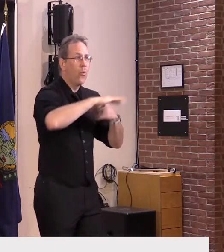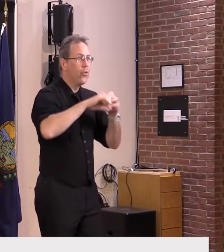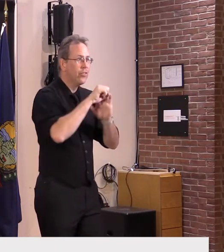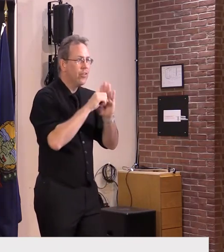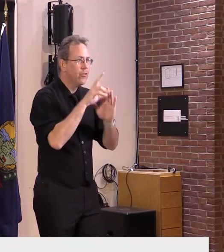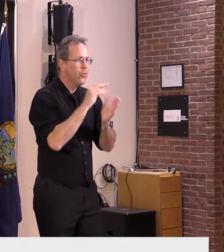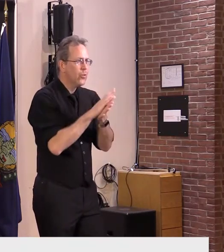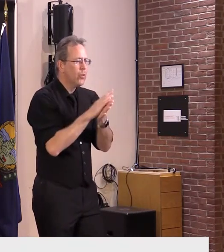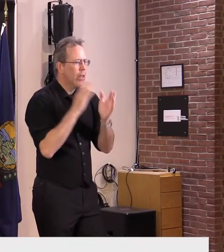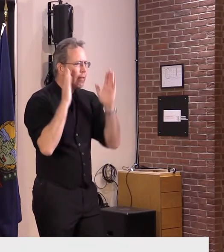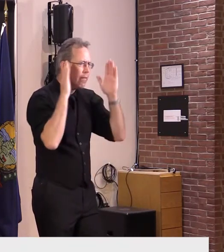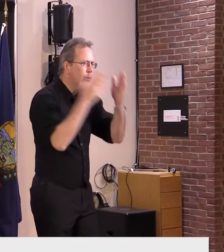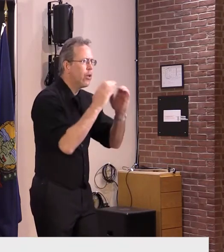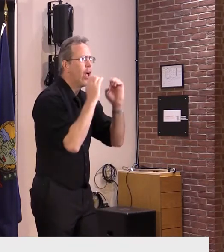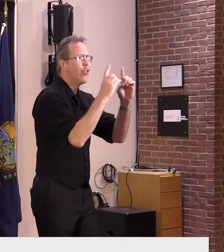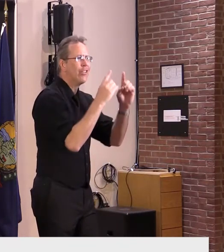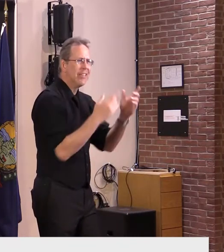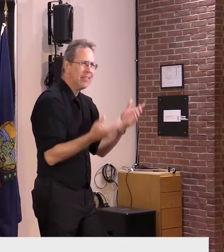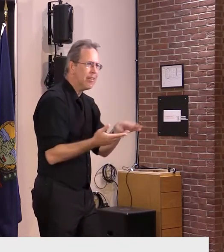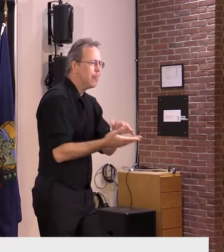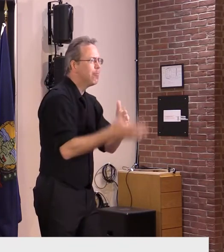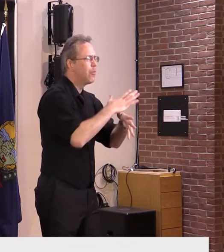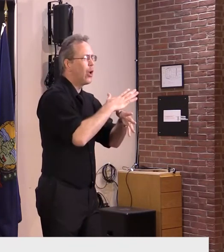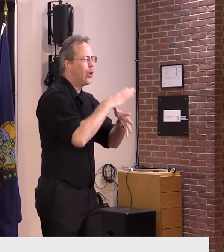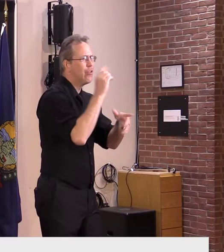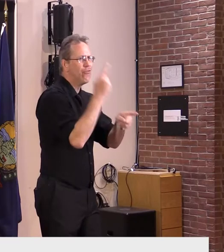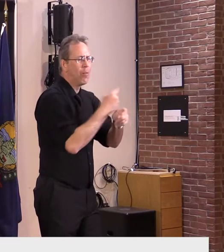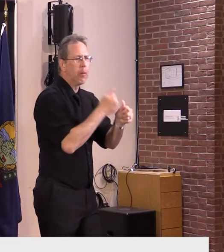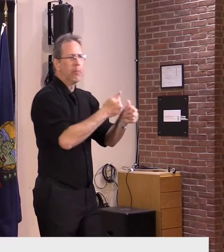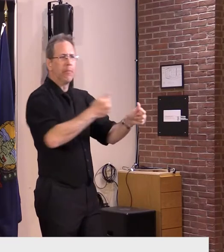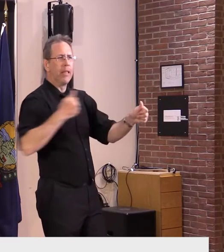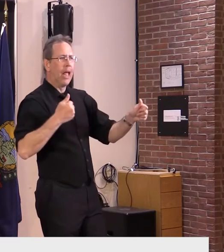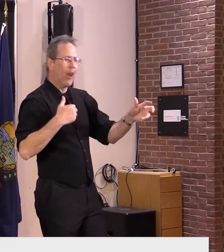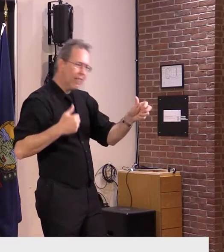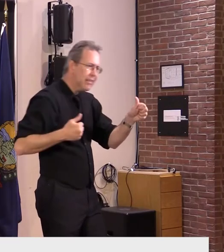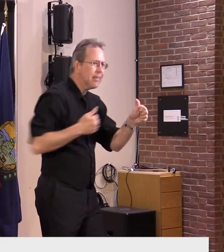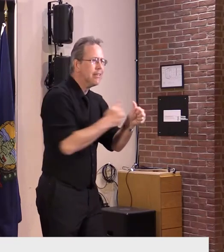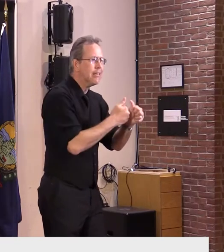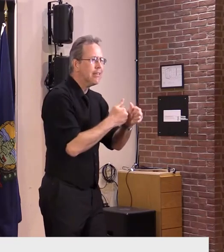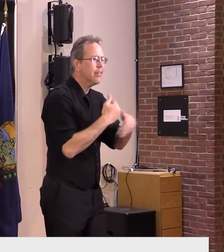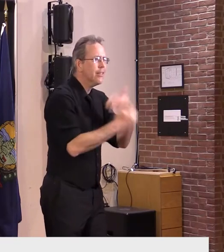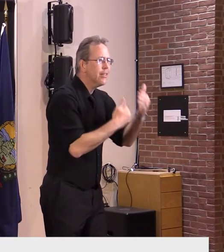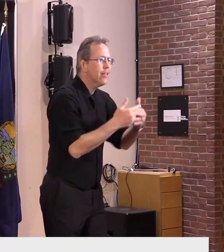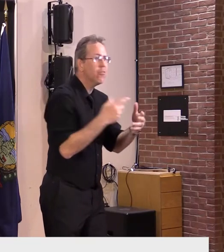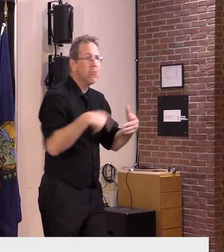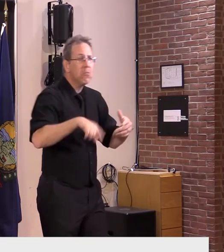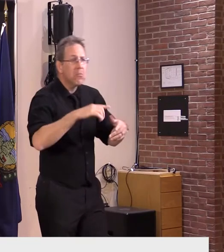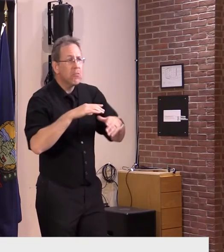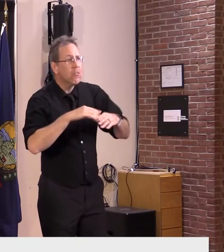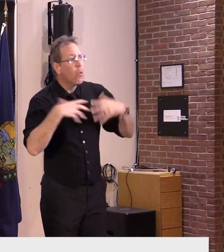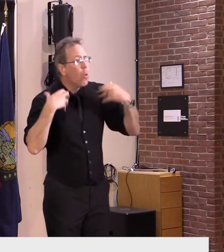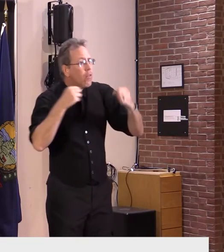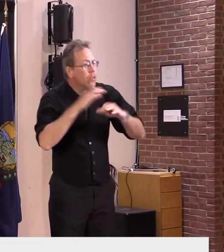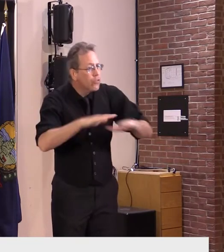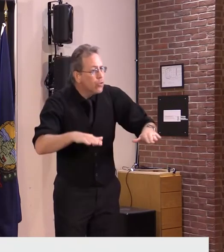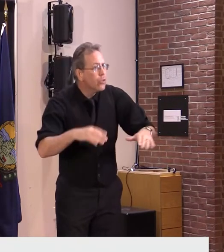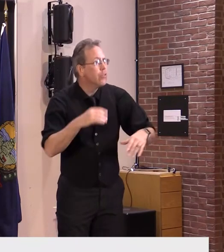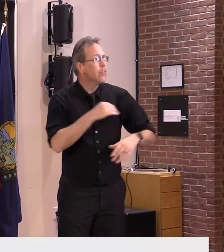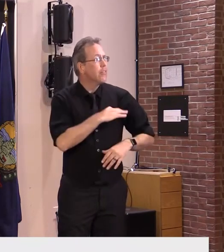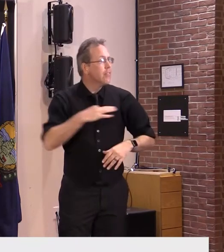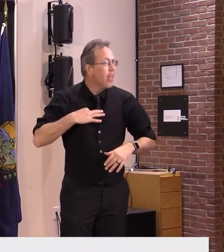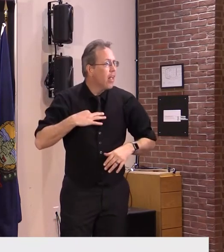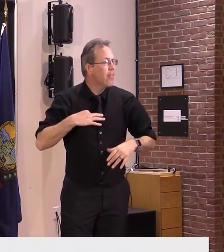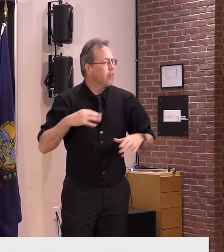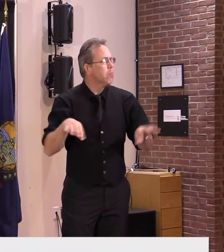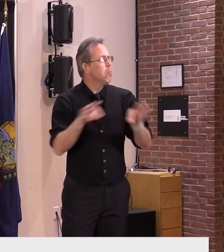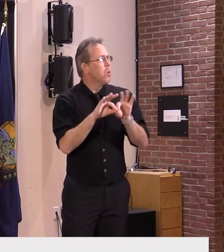students. You know, there's also a component on the wellness initiative pertaining to staff. So all those things will be coming together more for the